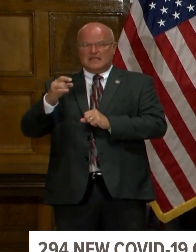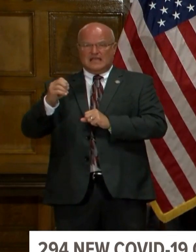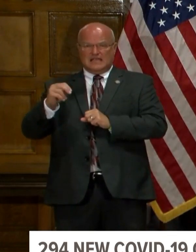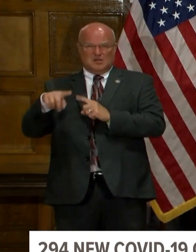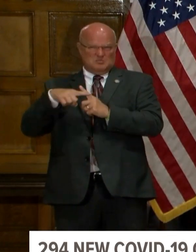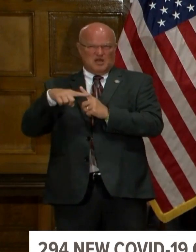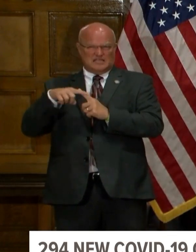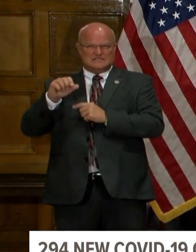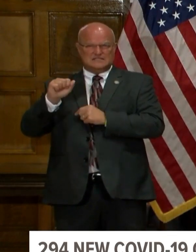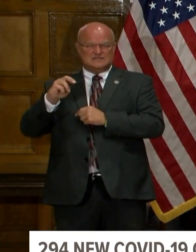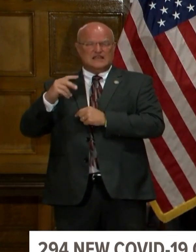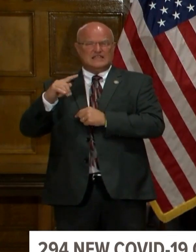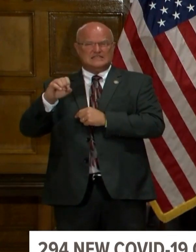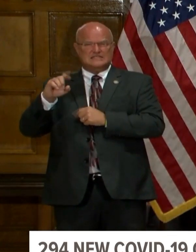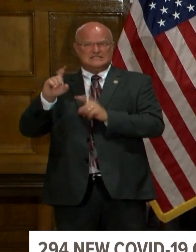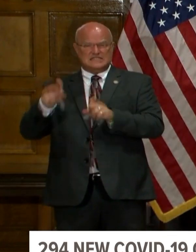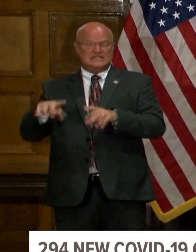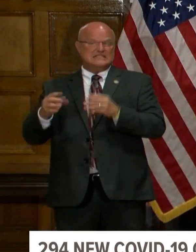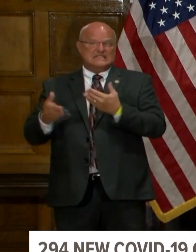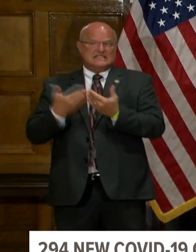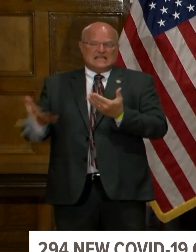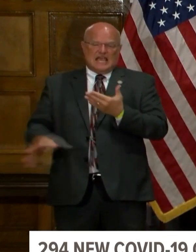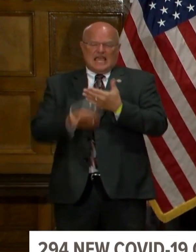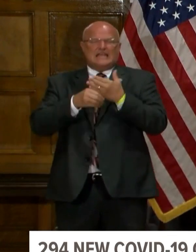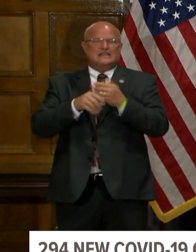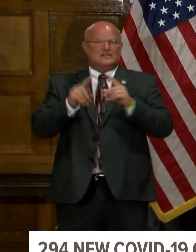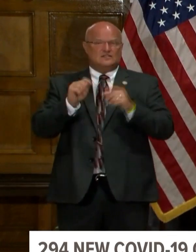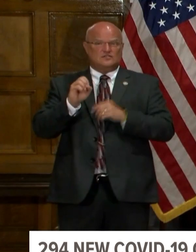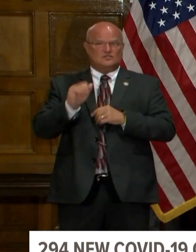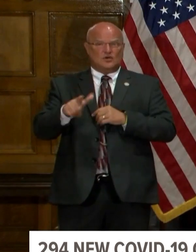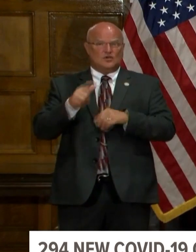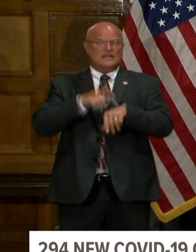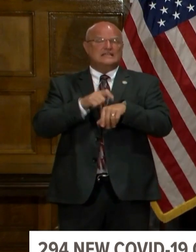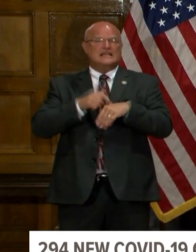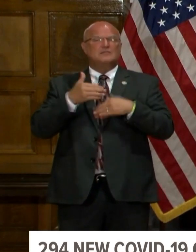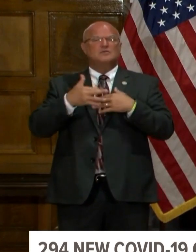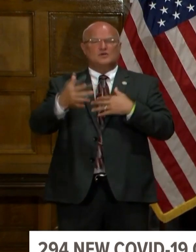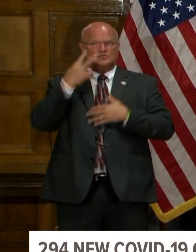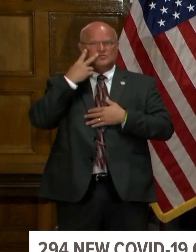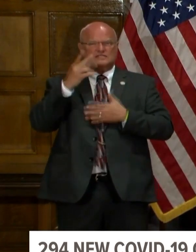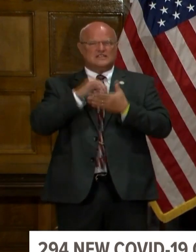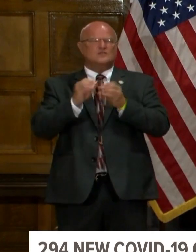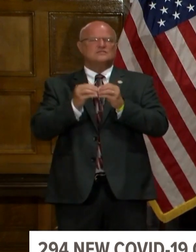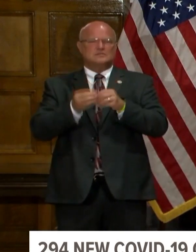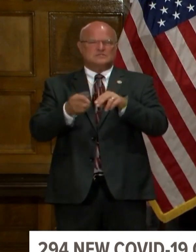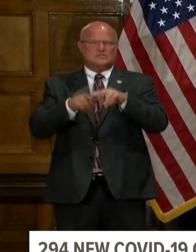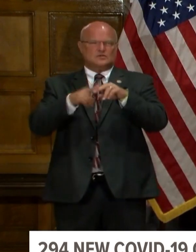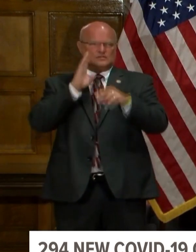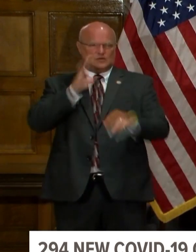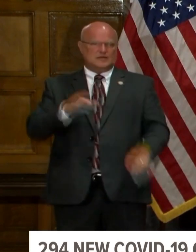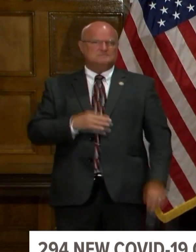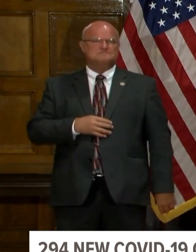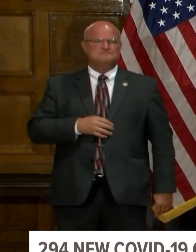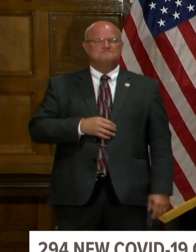positive antigen tests, so it's easy to add into the total. As time goes on, you'll see those numbers increase.